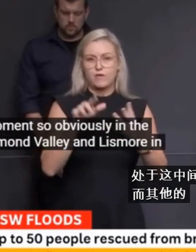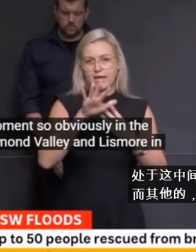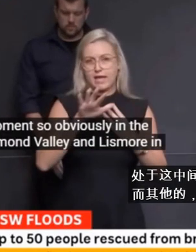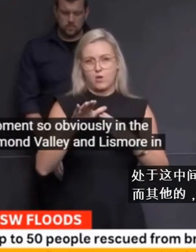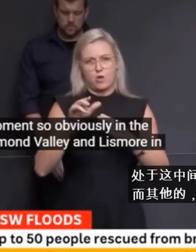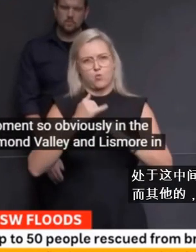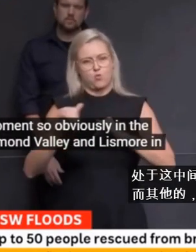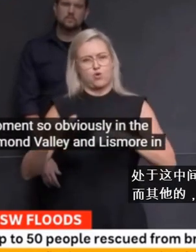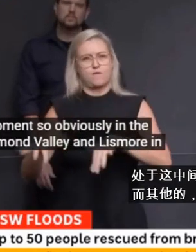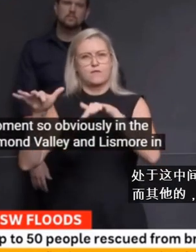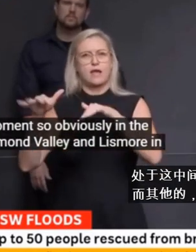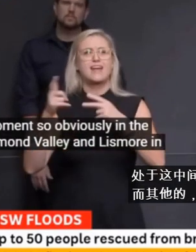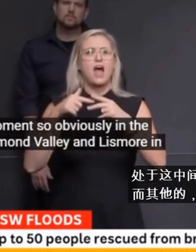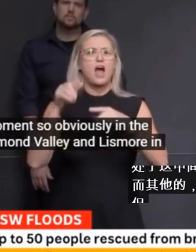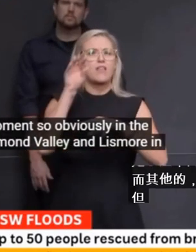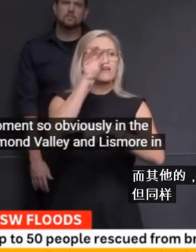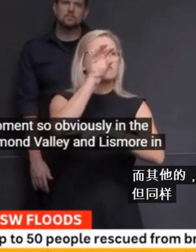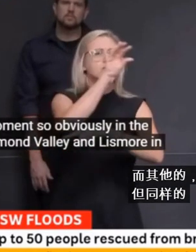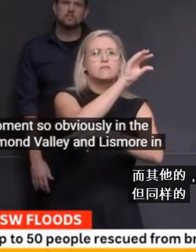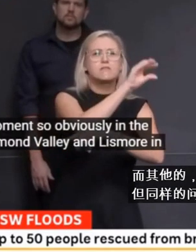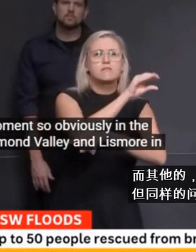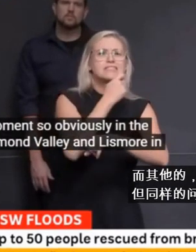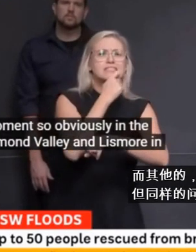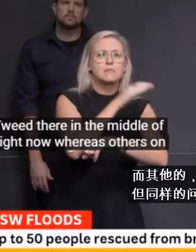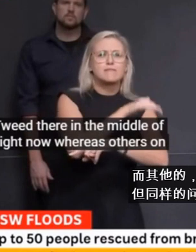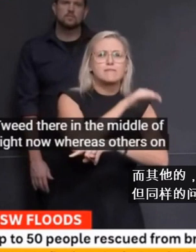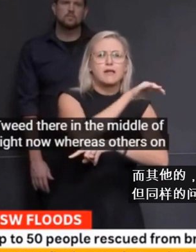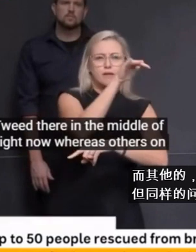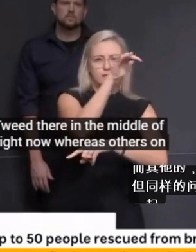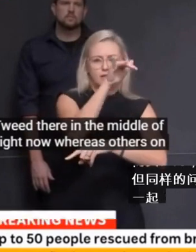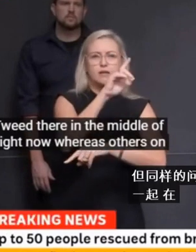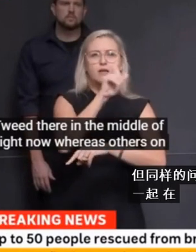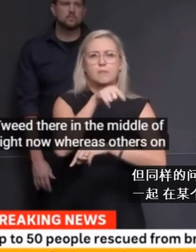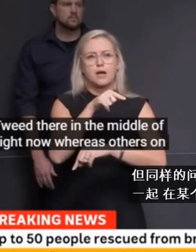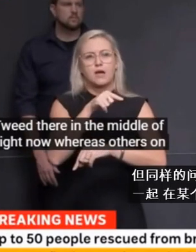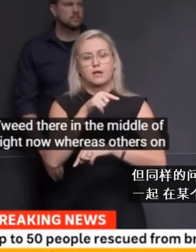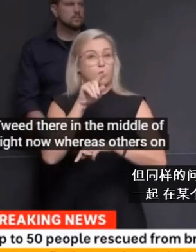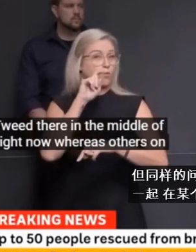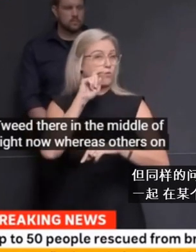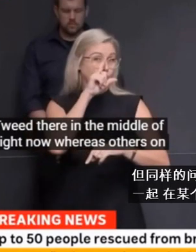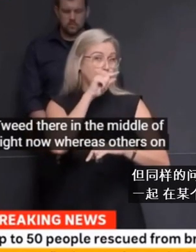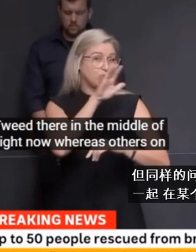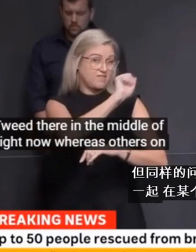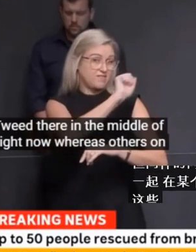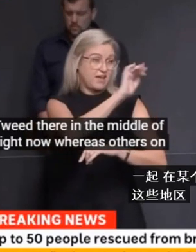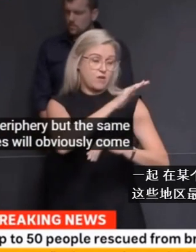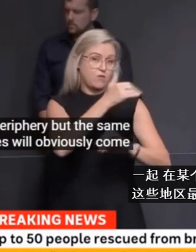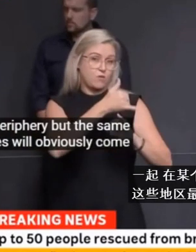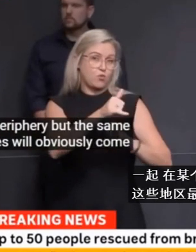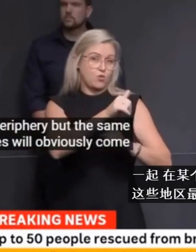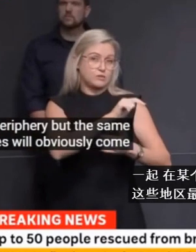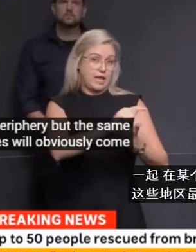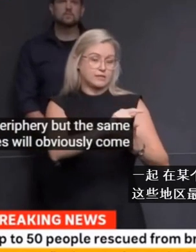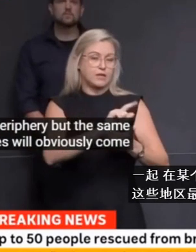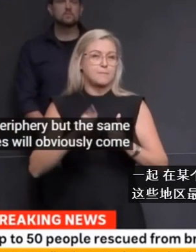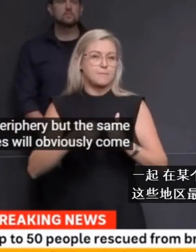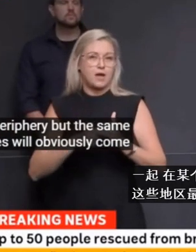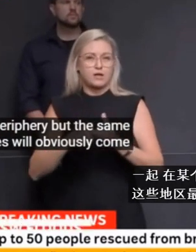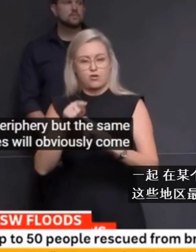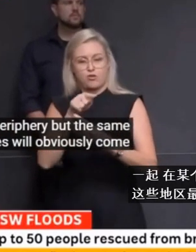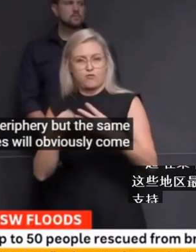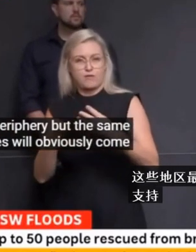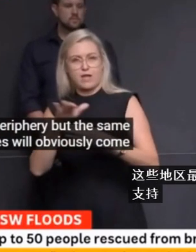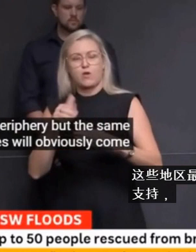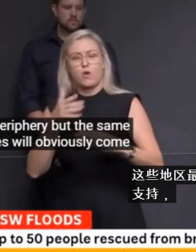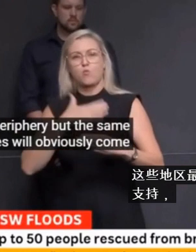whereas others are on the periphery, but the same issues will obviously come together at a point in time. The biggest issues in those areas were